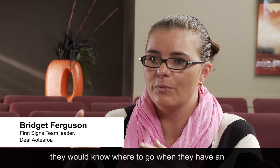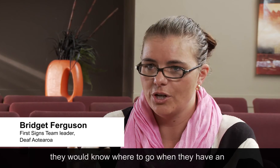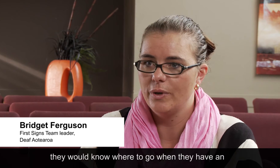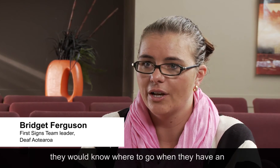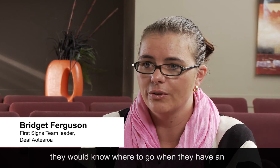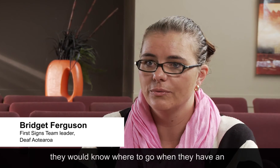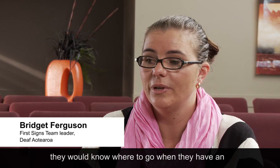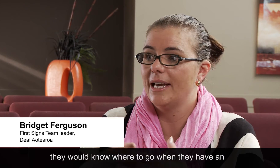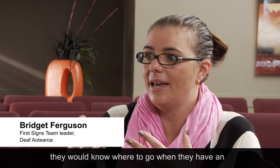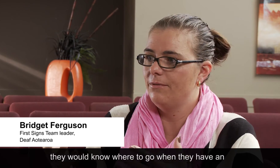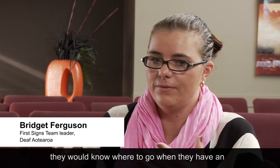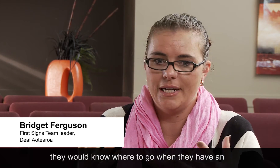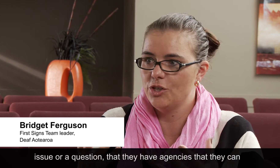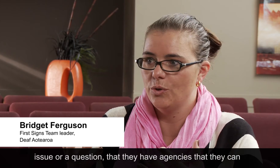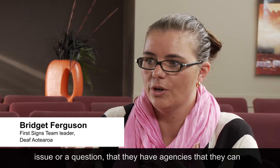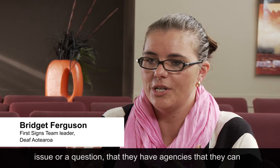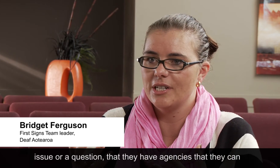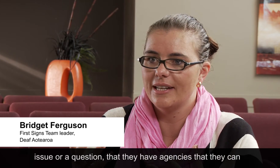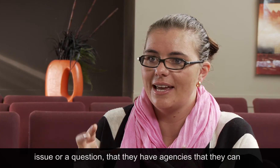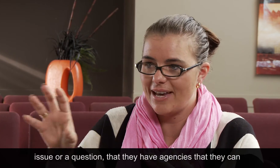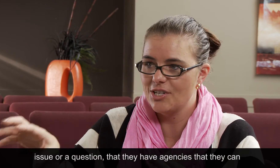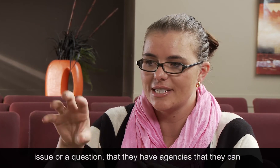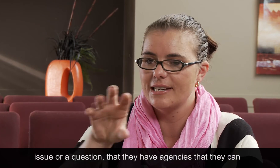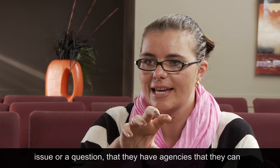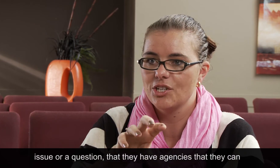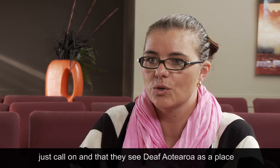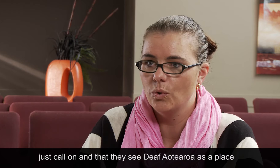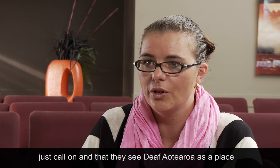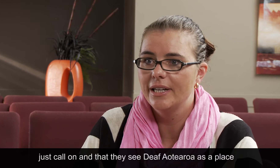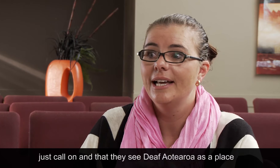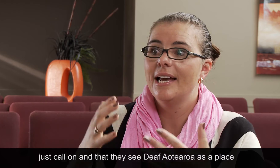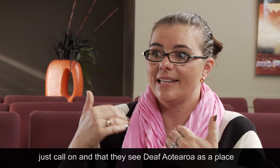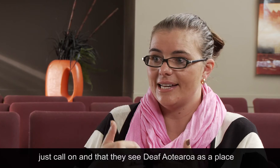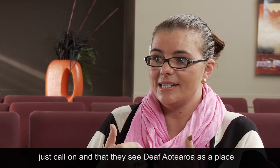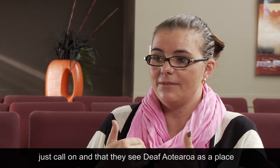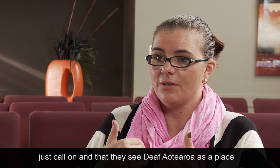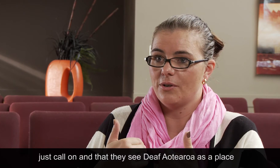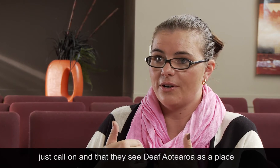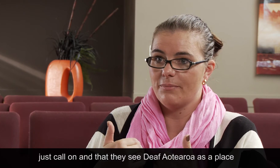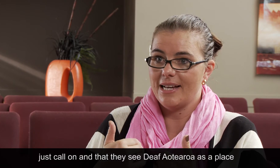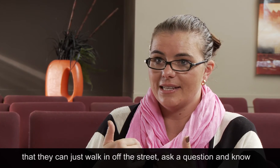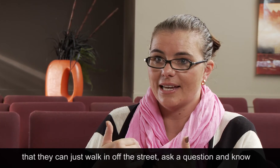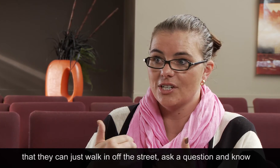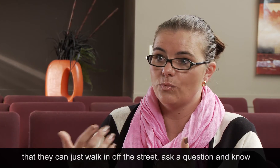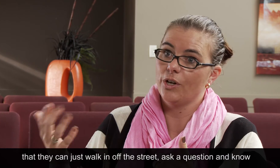would know where to go when they have an issue or a question, that they have agencies that they can just call on, and that they see Deaf Aotearoa as a place that they can just walk in off the